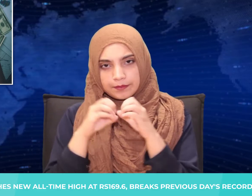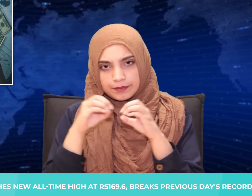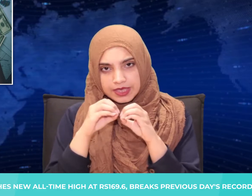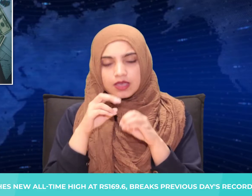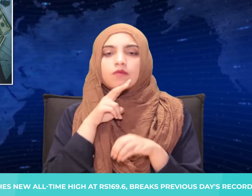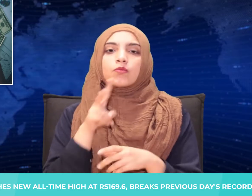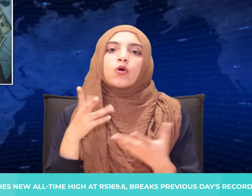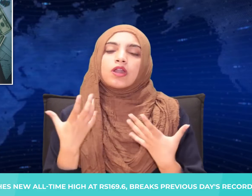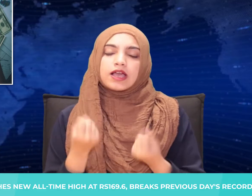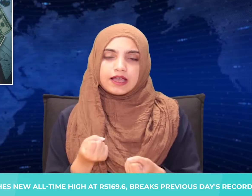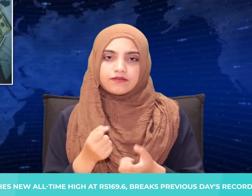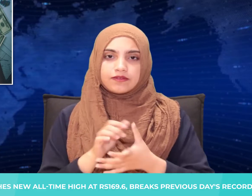said.